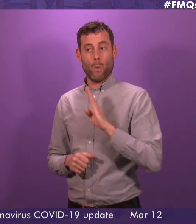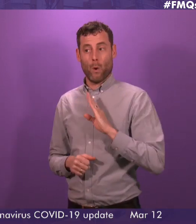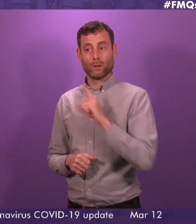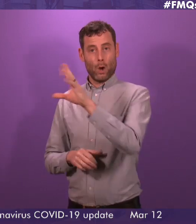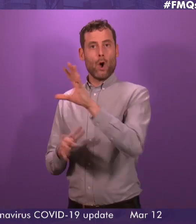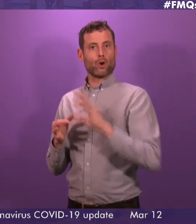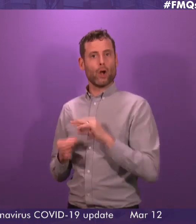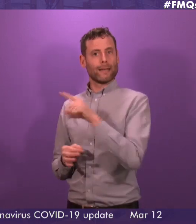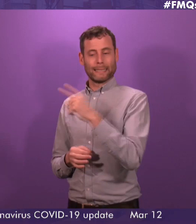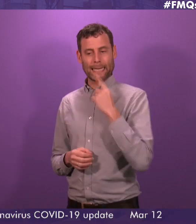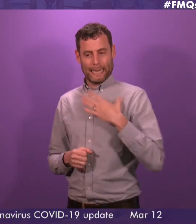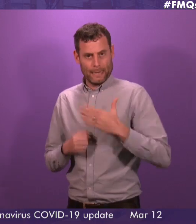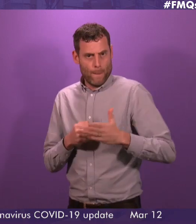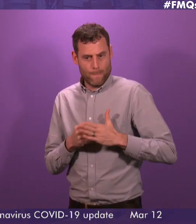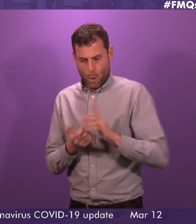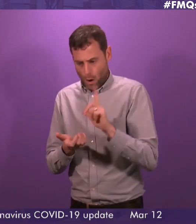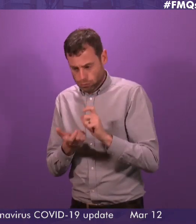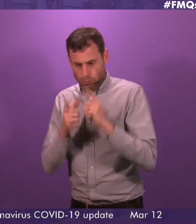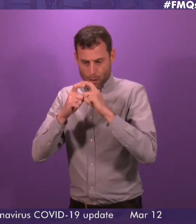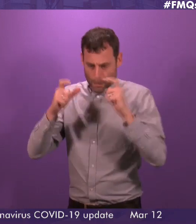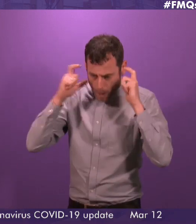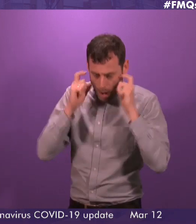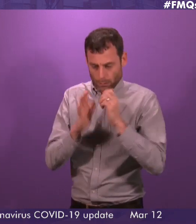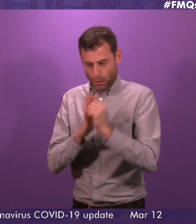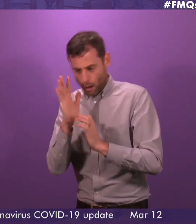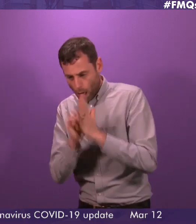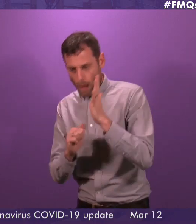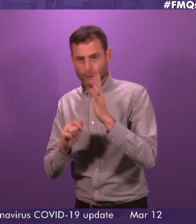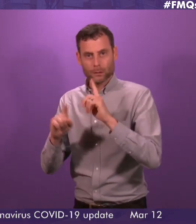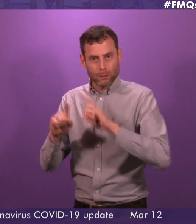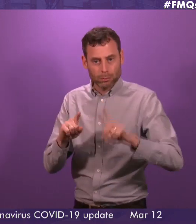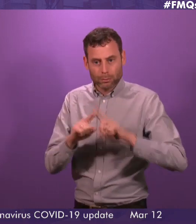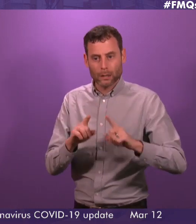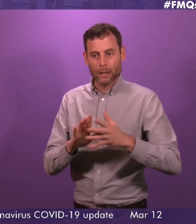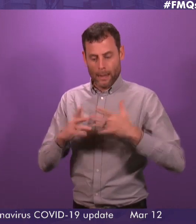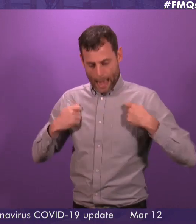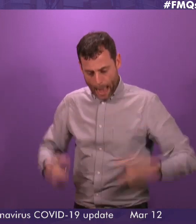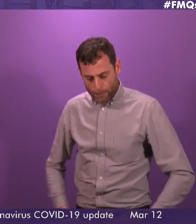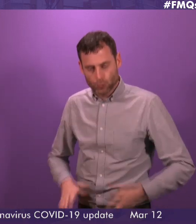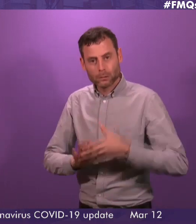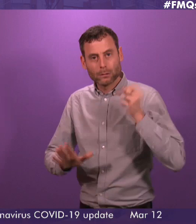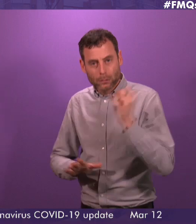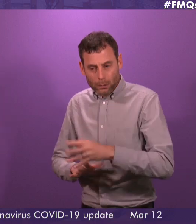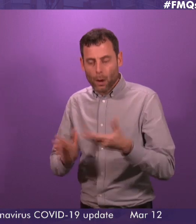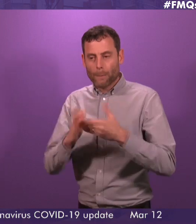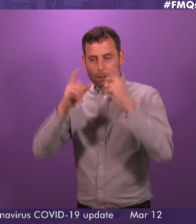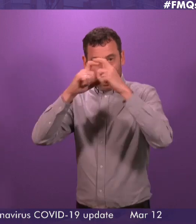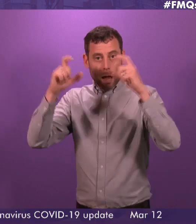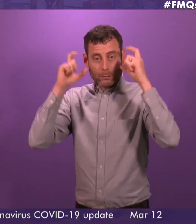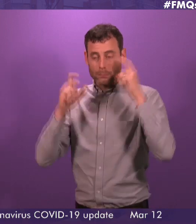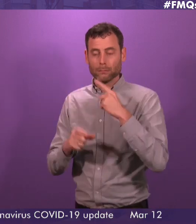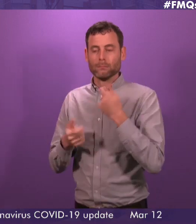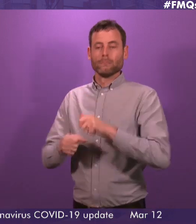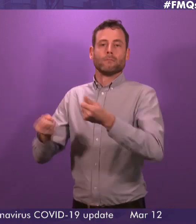available, including fluid-resistant surgical masks, disposable gloves, disposable plastic aprons and eye protection. Can I ask the